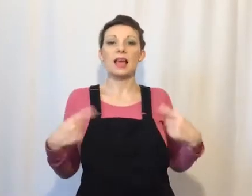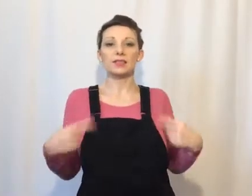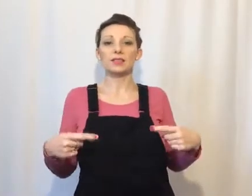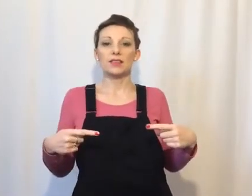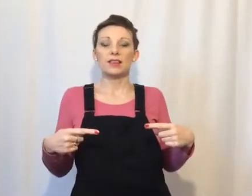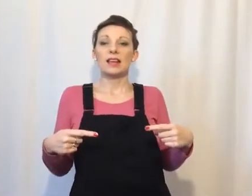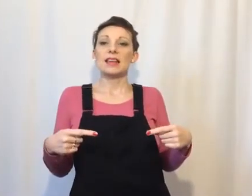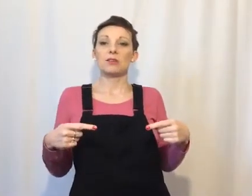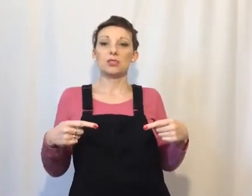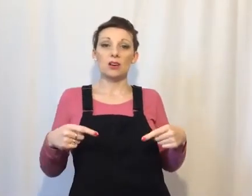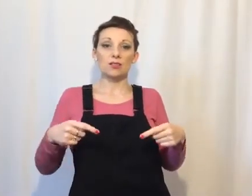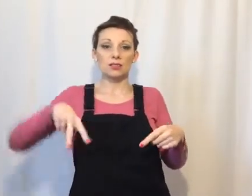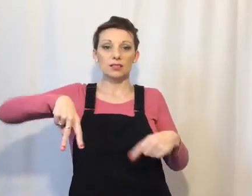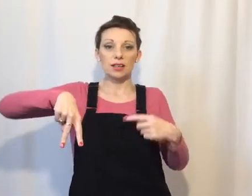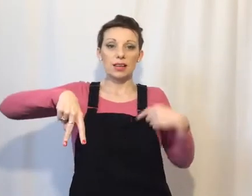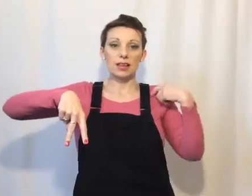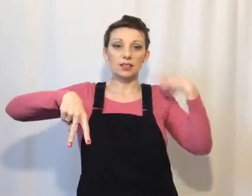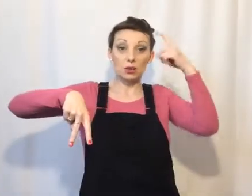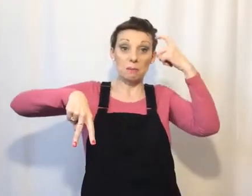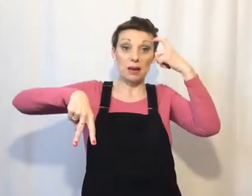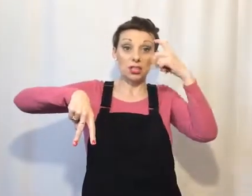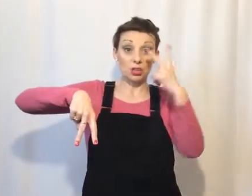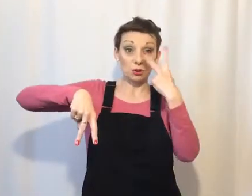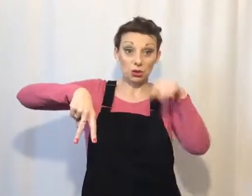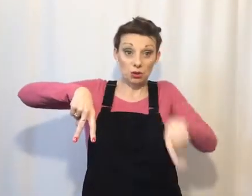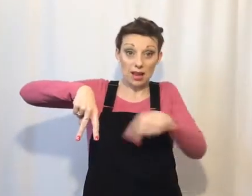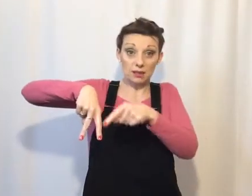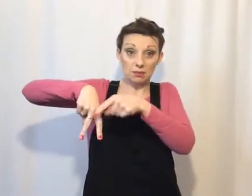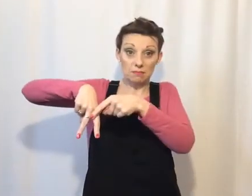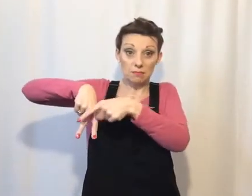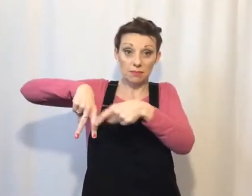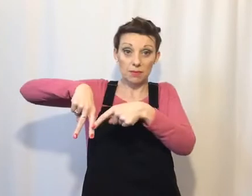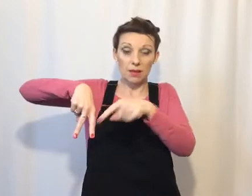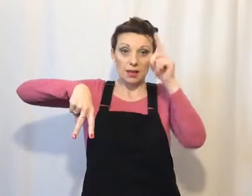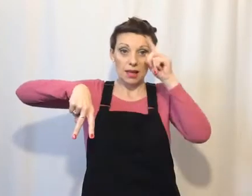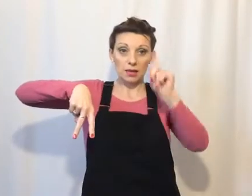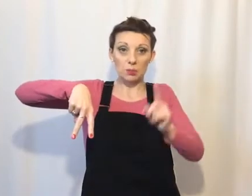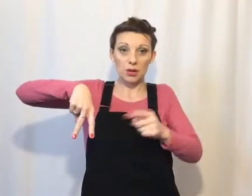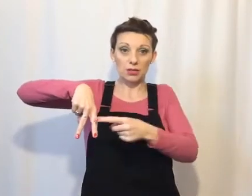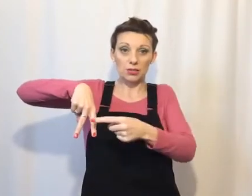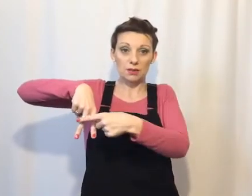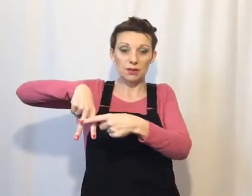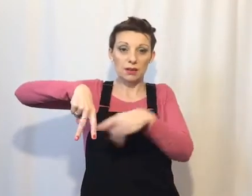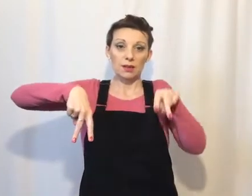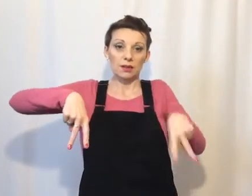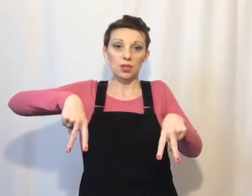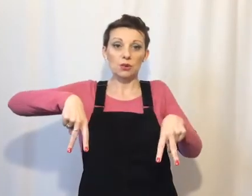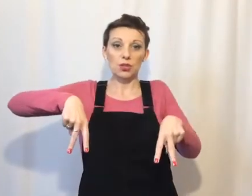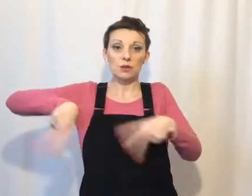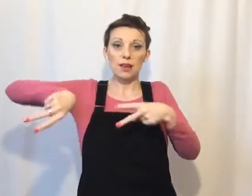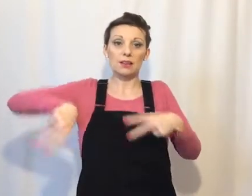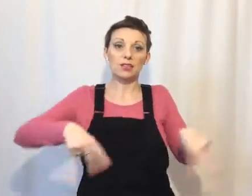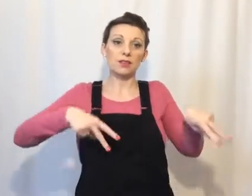Let's. Now dance is, you've got to imagine you've got two legs and it's a person, so you've got two there.